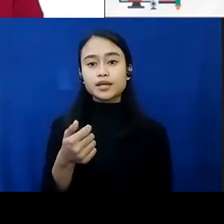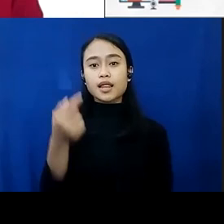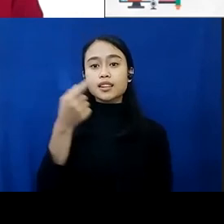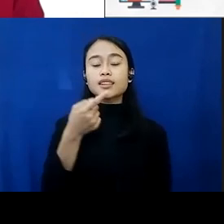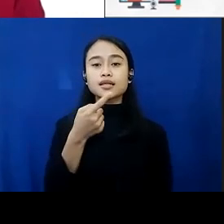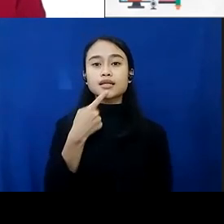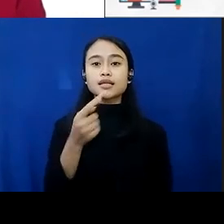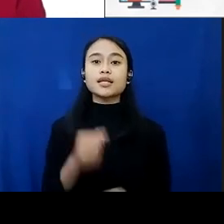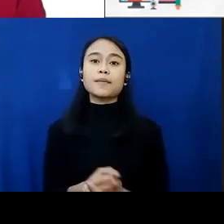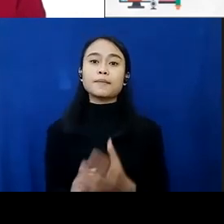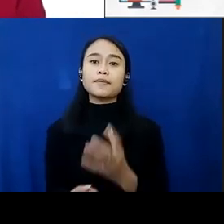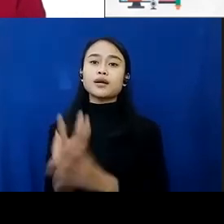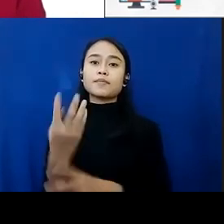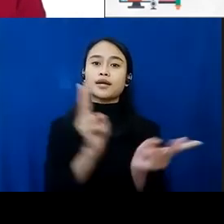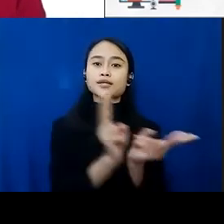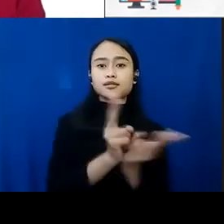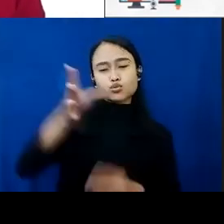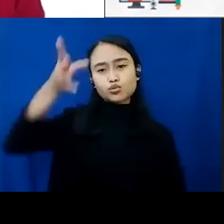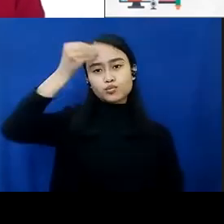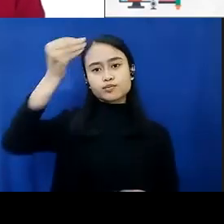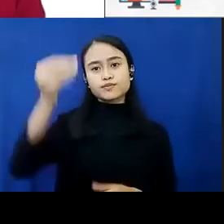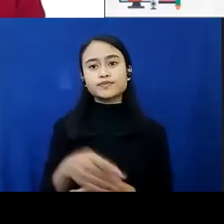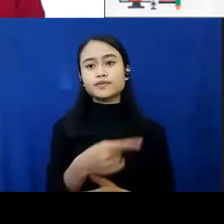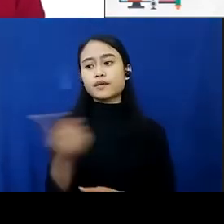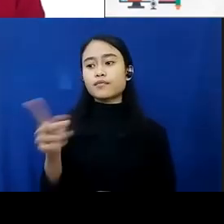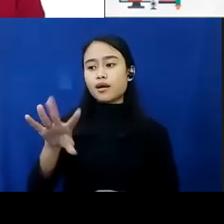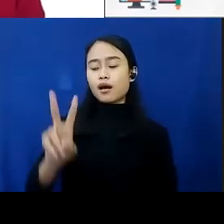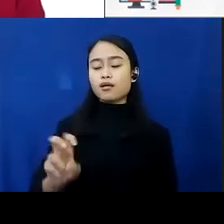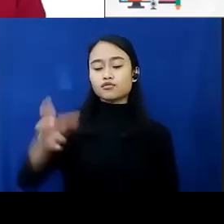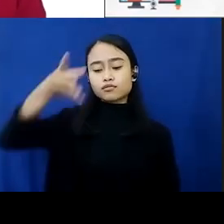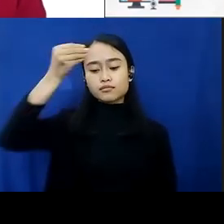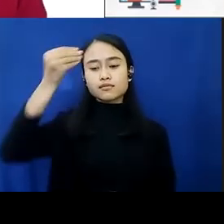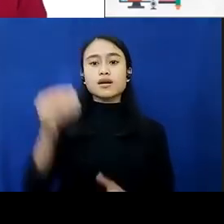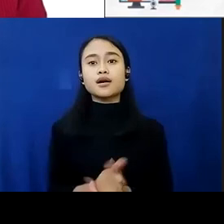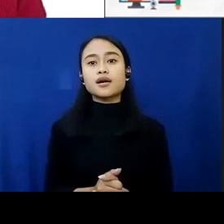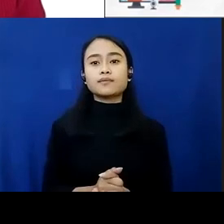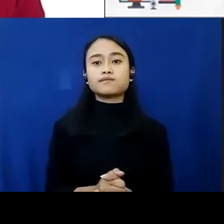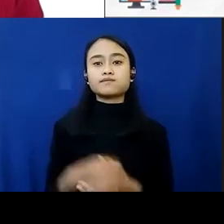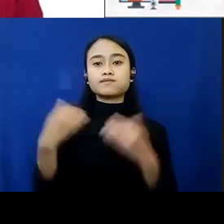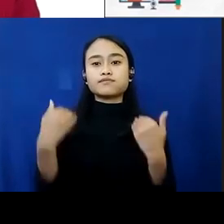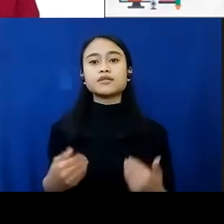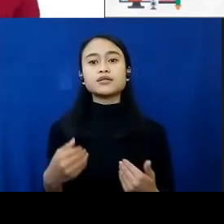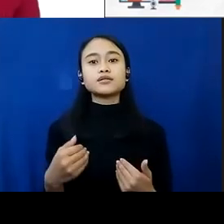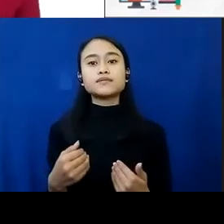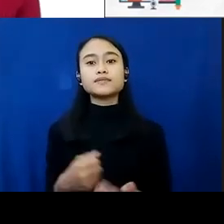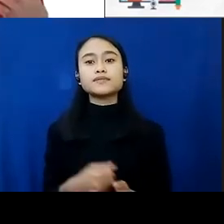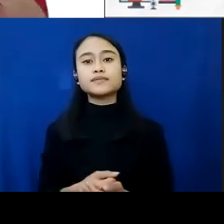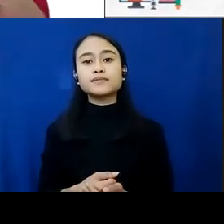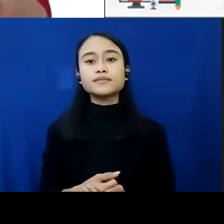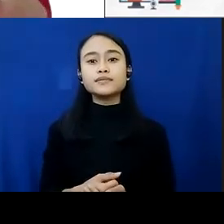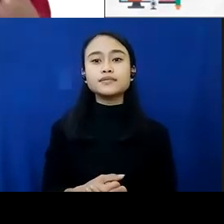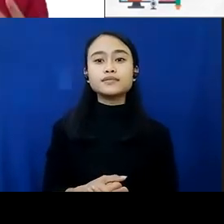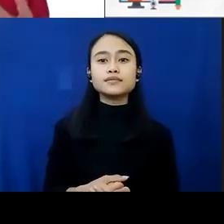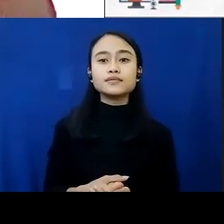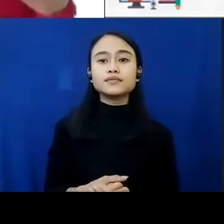in children and we name their body parts correctly because if we make them ashamed or if